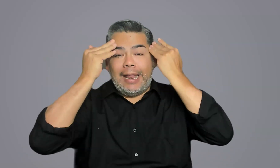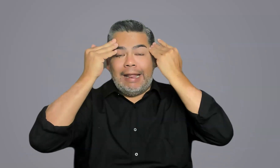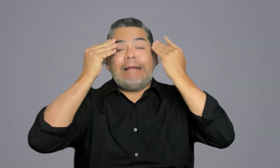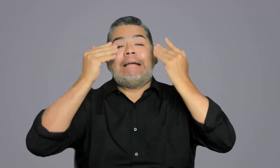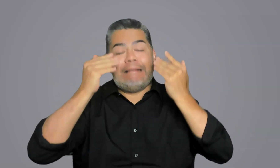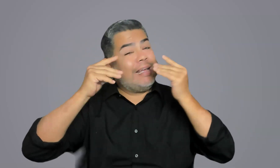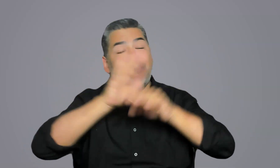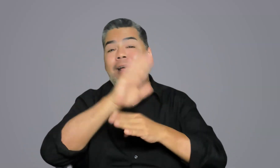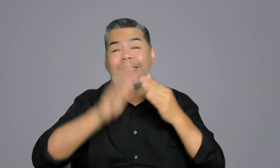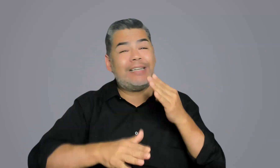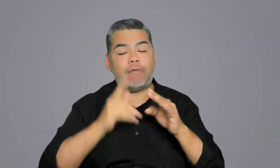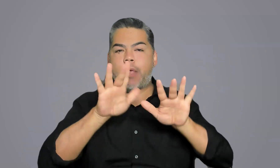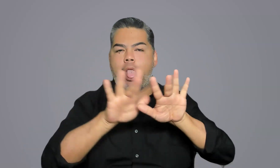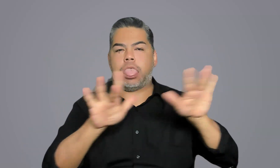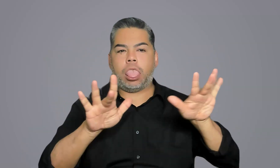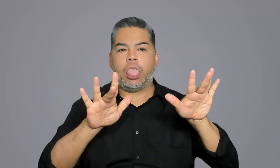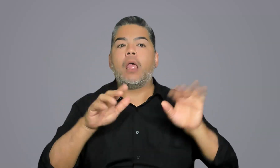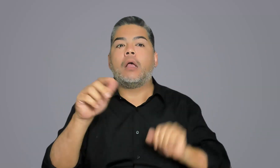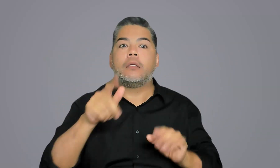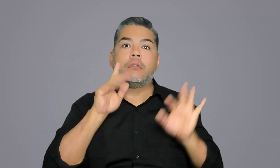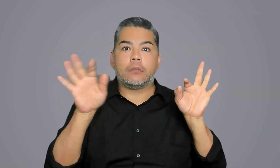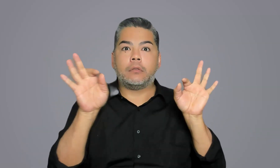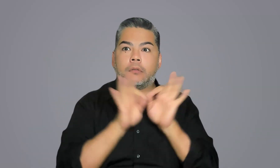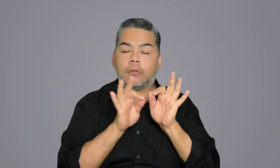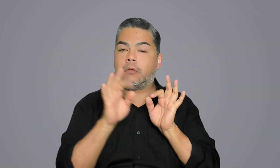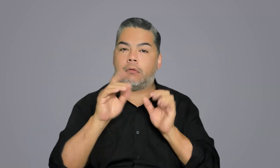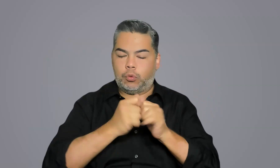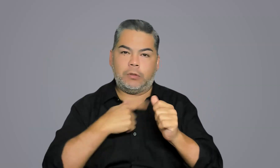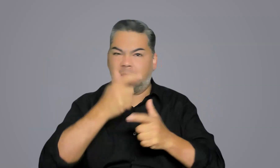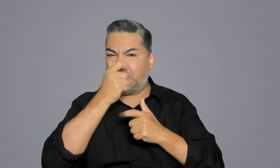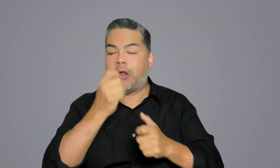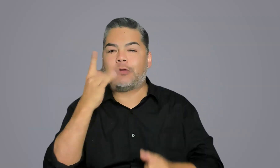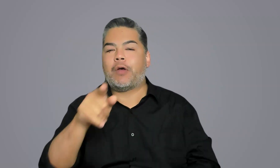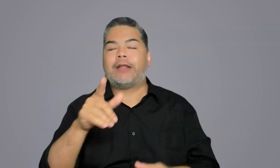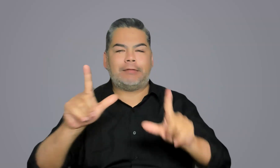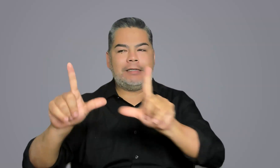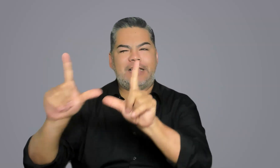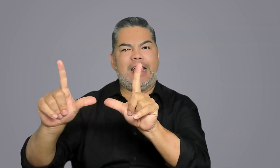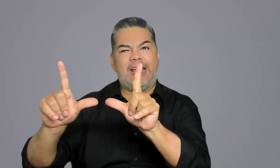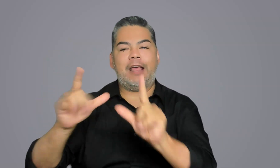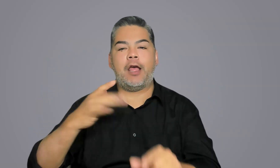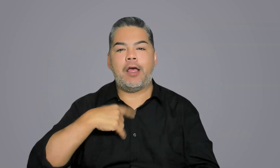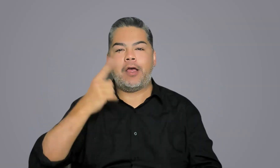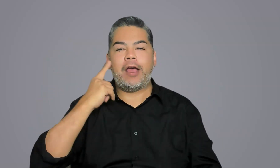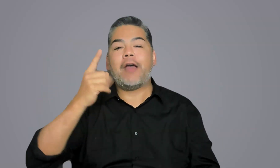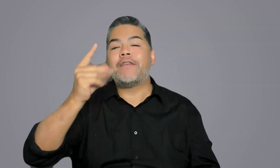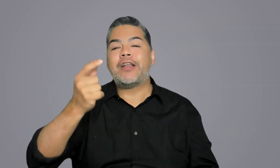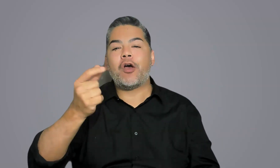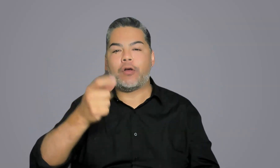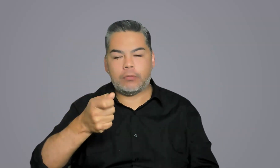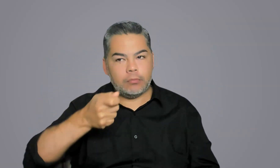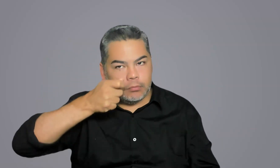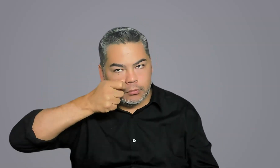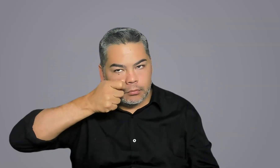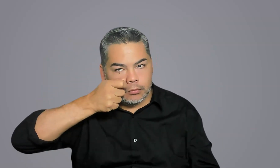ways you can use it though, and this is where it gets interesting. And that's why on this slide, I have a beagle with a magnifying glass looking as if he's